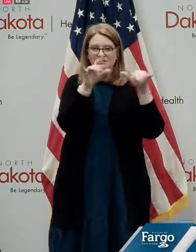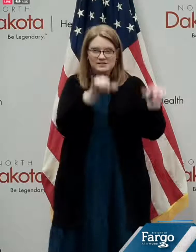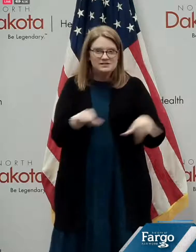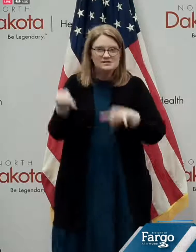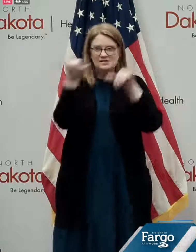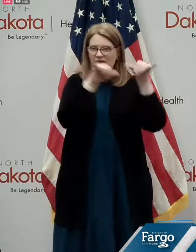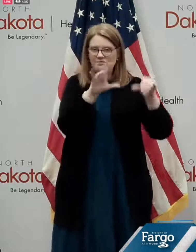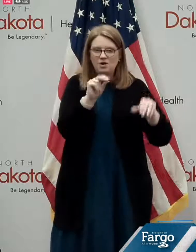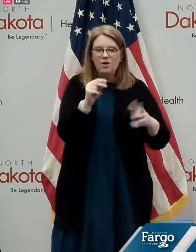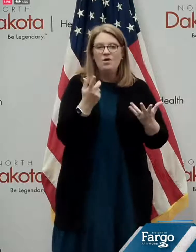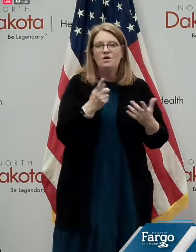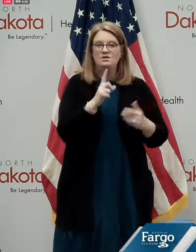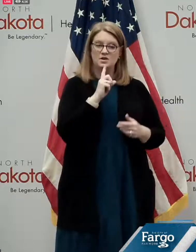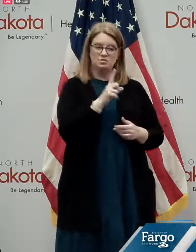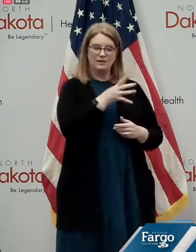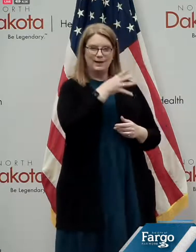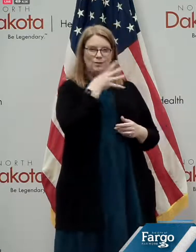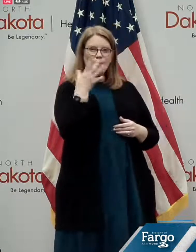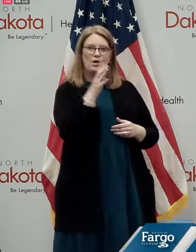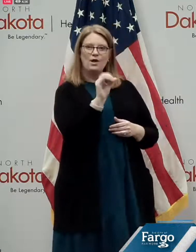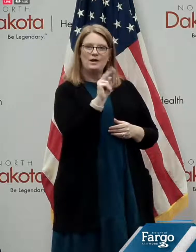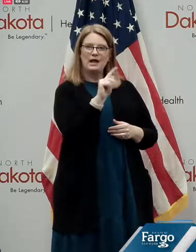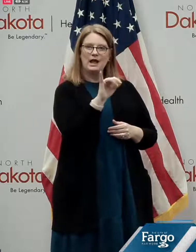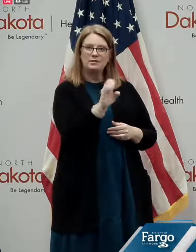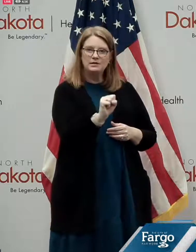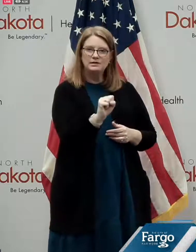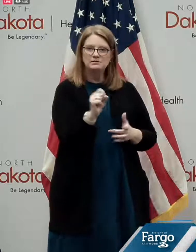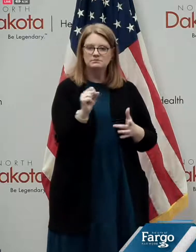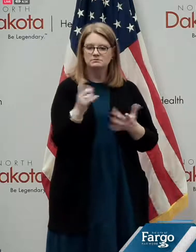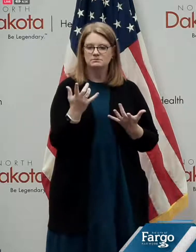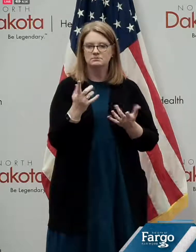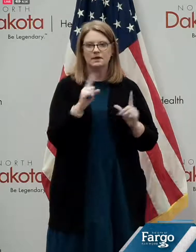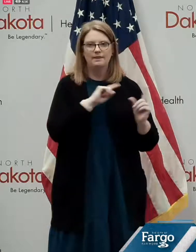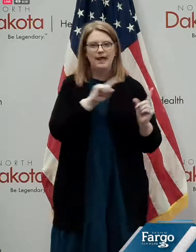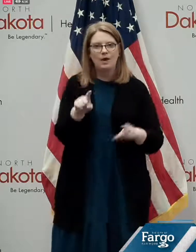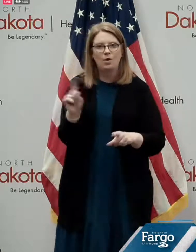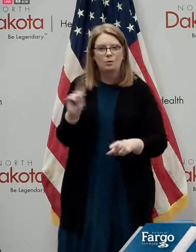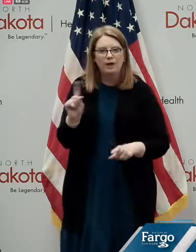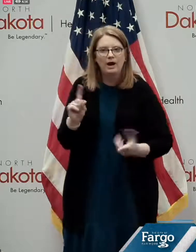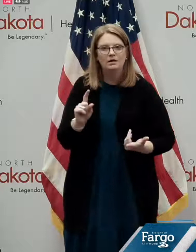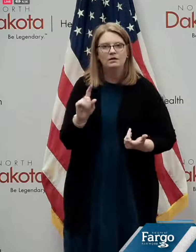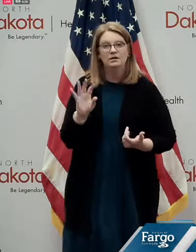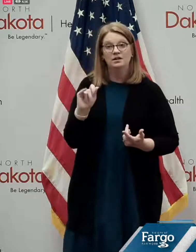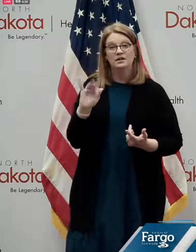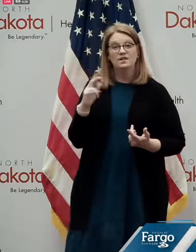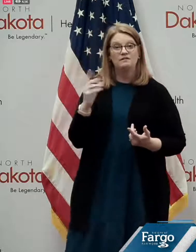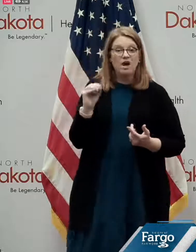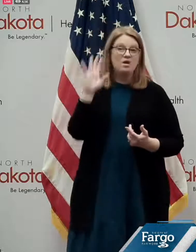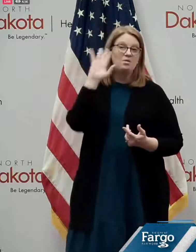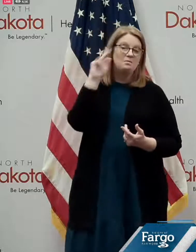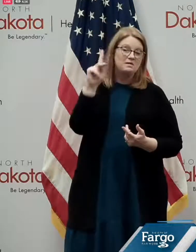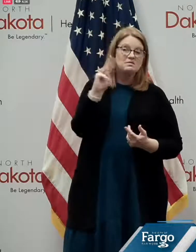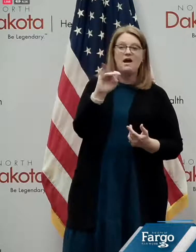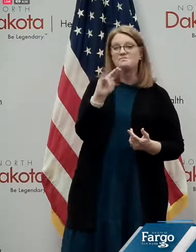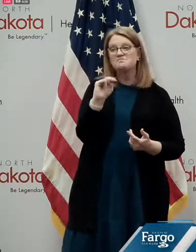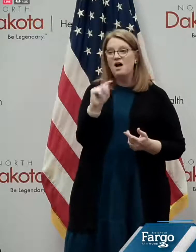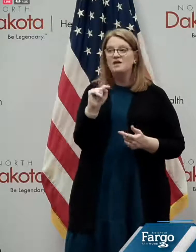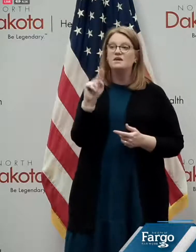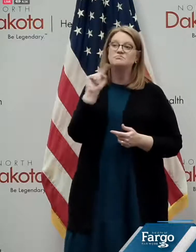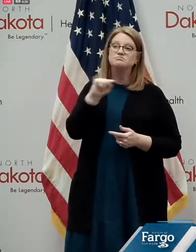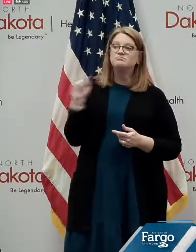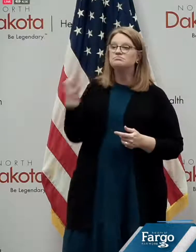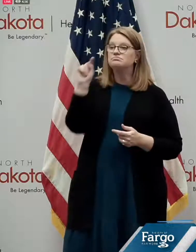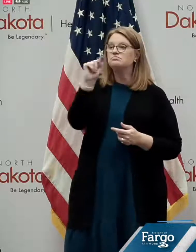rural counties with low cases, often they come to the Fargos and the Grand Forks, the Minotts, the Bismarcks, and others to shop. And so